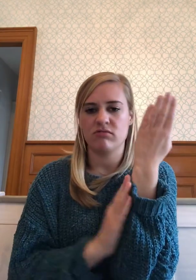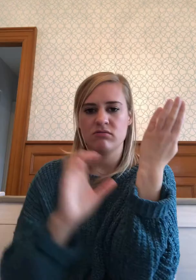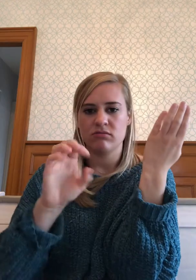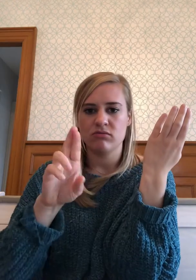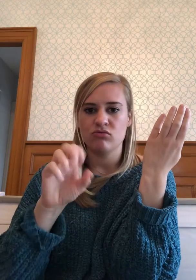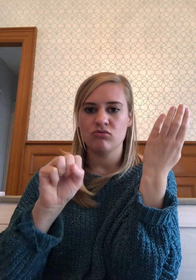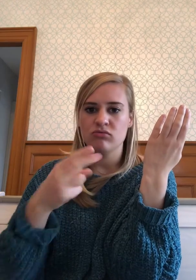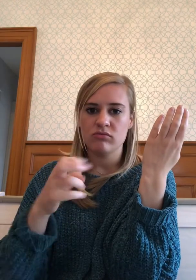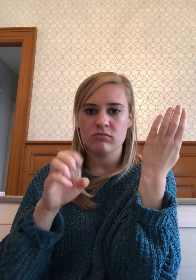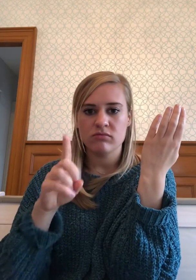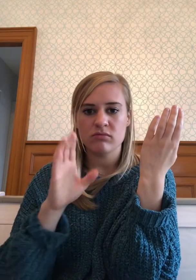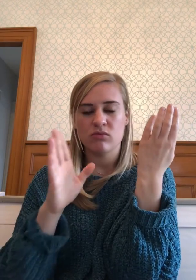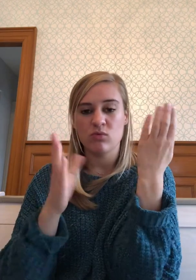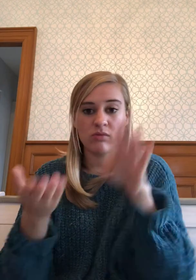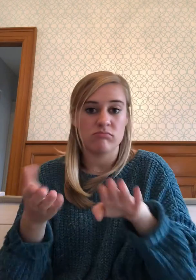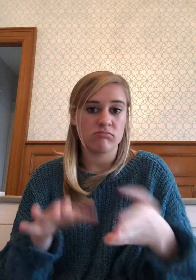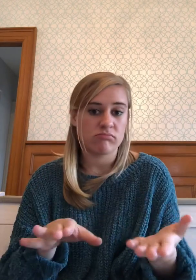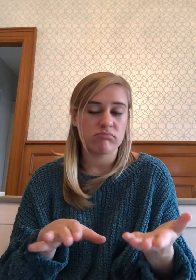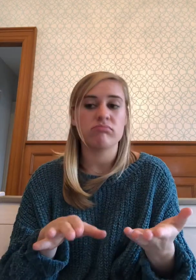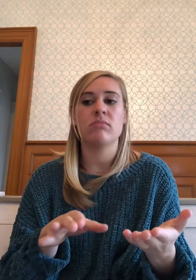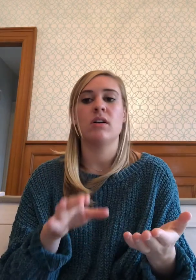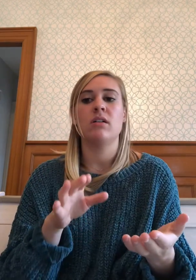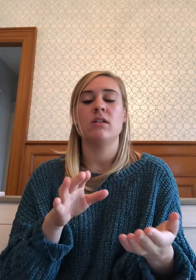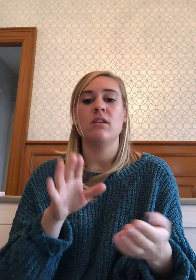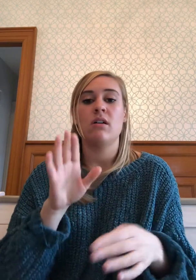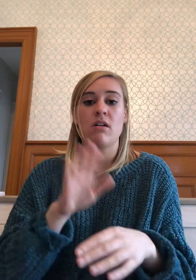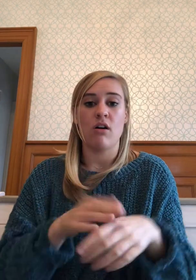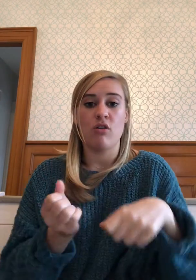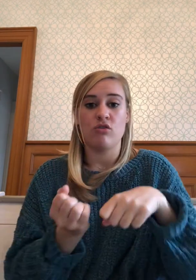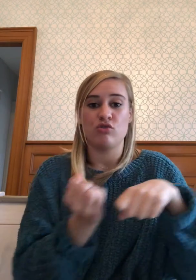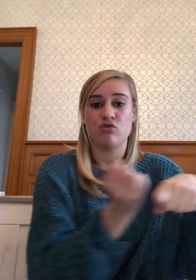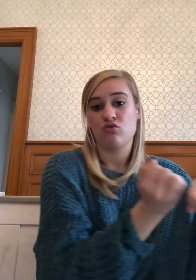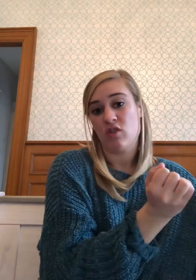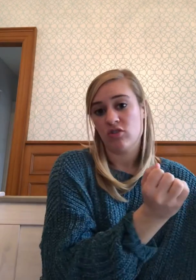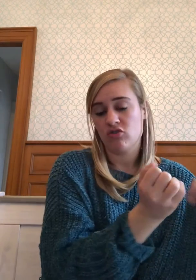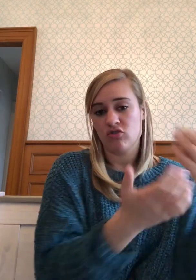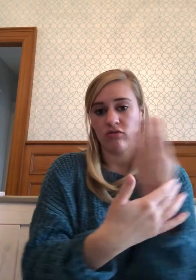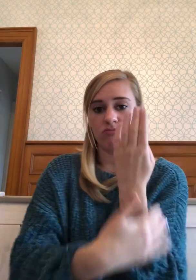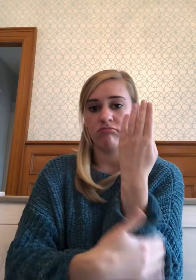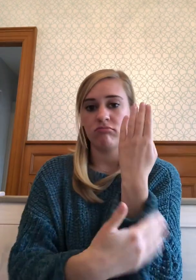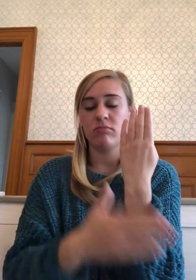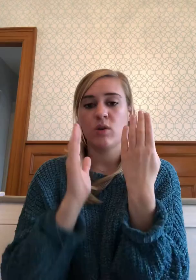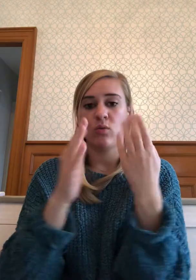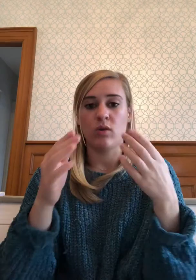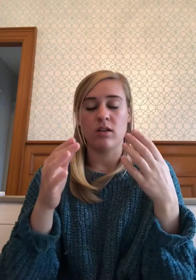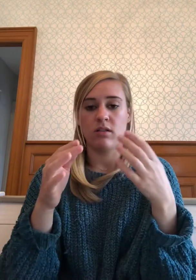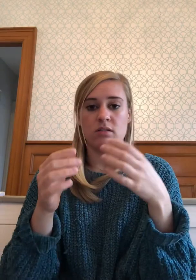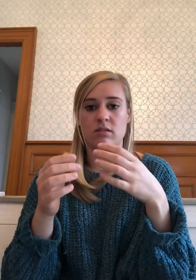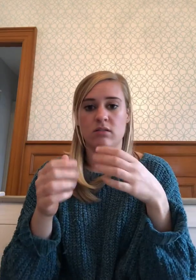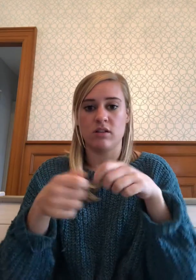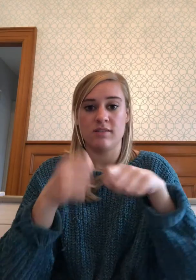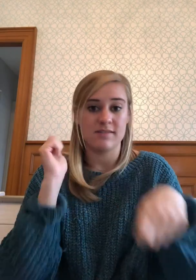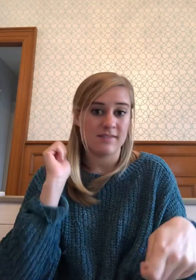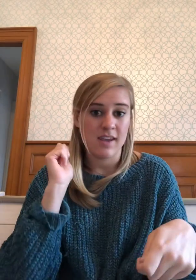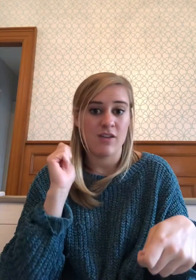present. On the stretch side, you have torn periodontal ligament